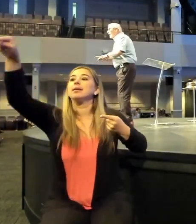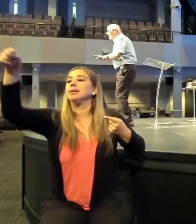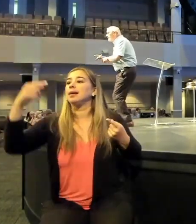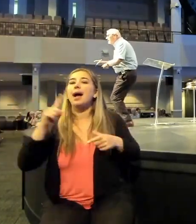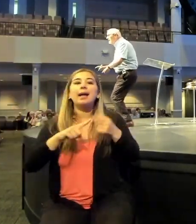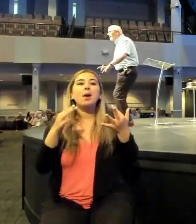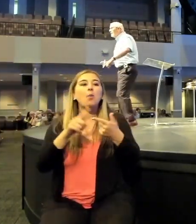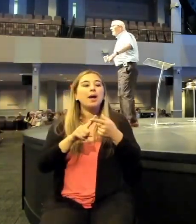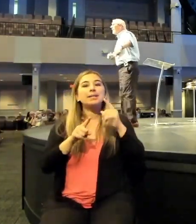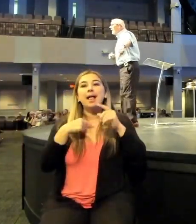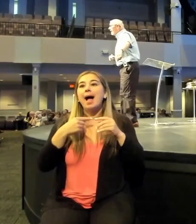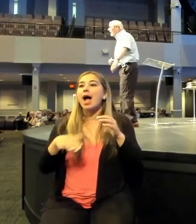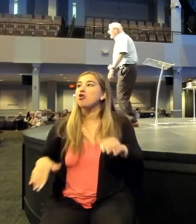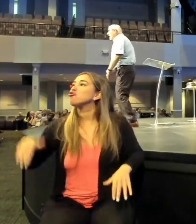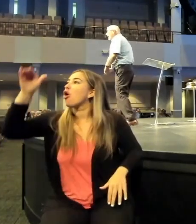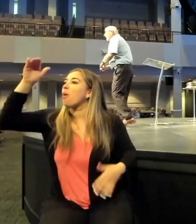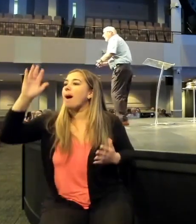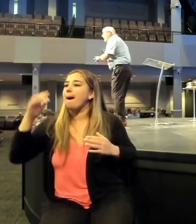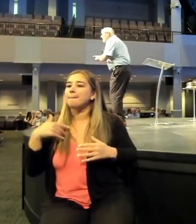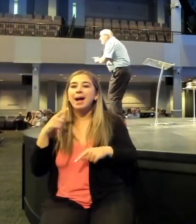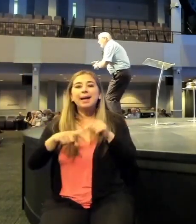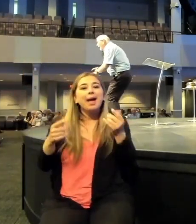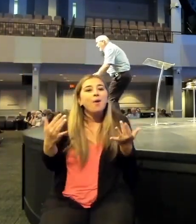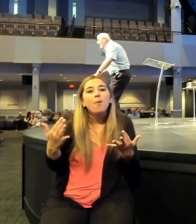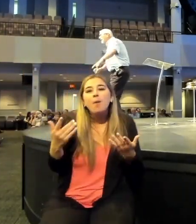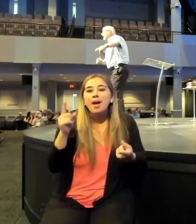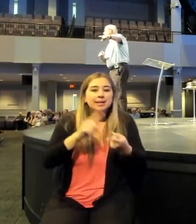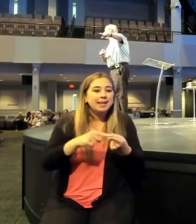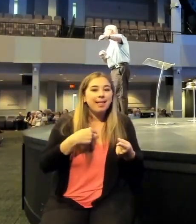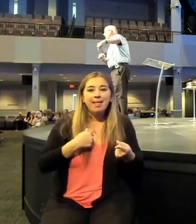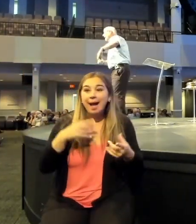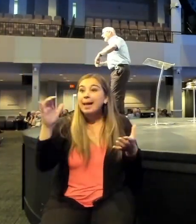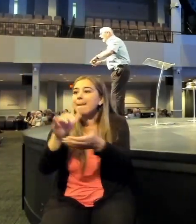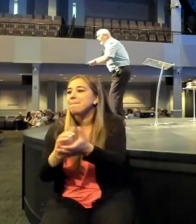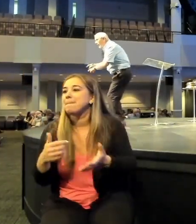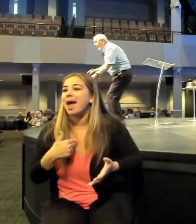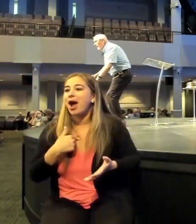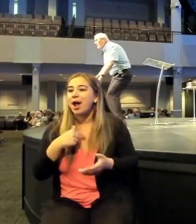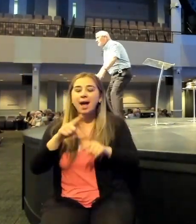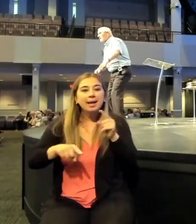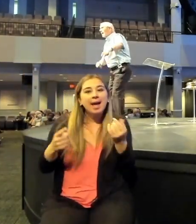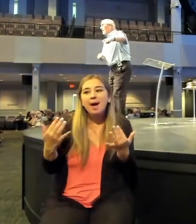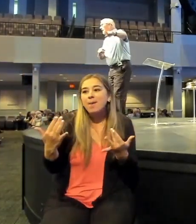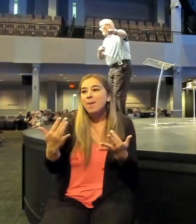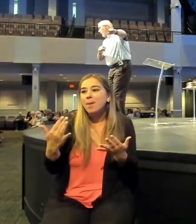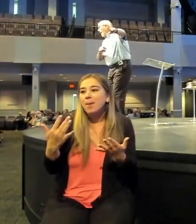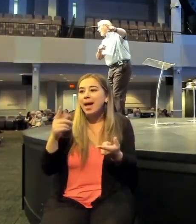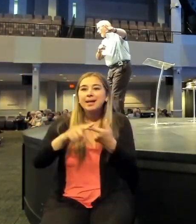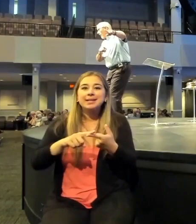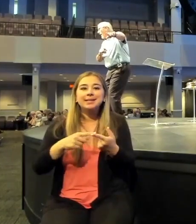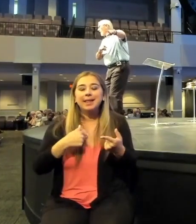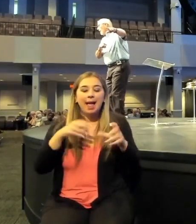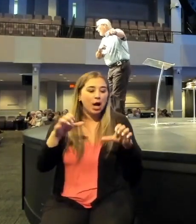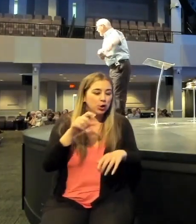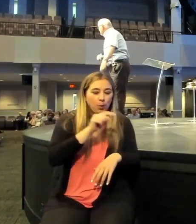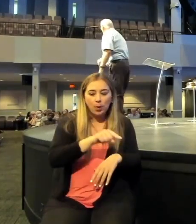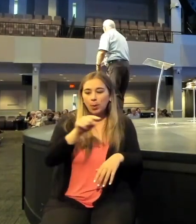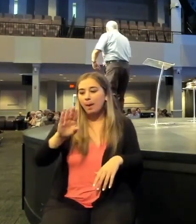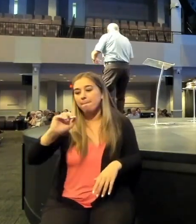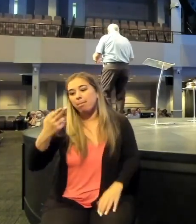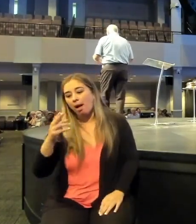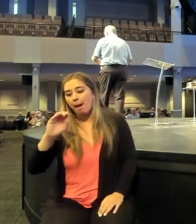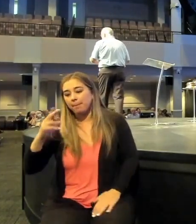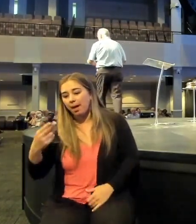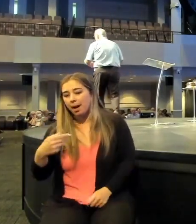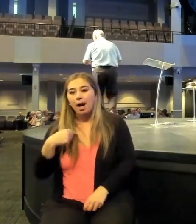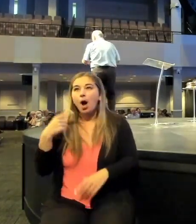I can't wait until I grow up. I can't wait until I get married. I can't wait until I blah, blah, blah, blah, blah. It's always